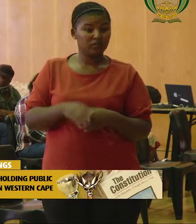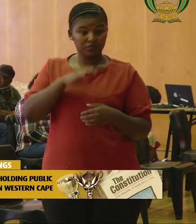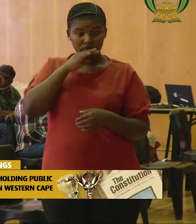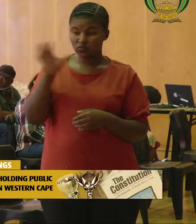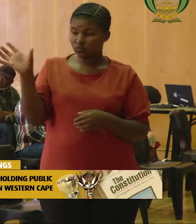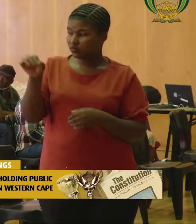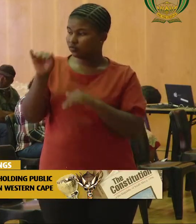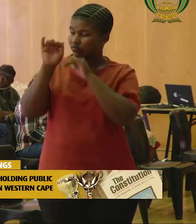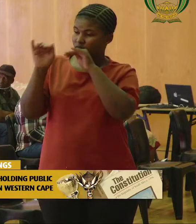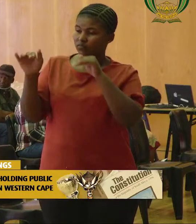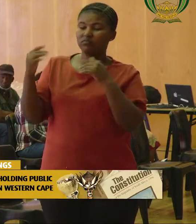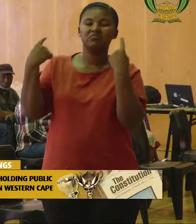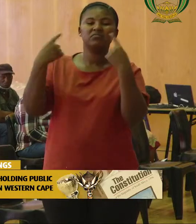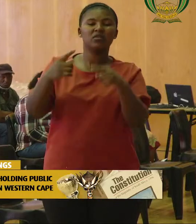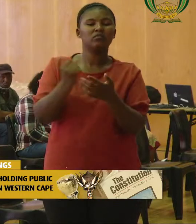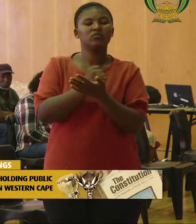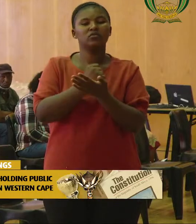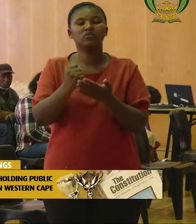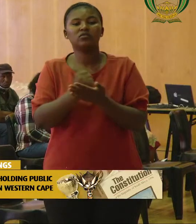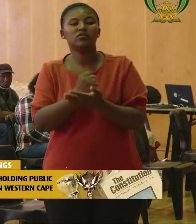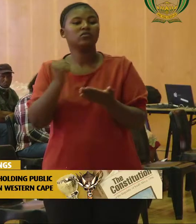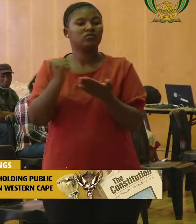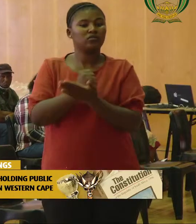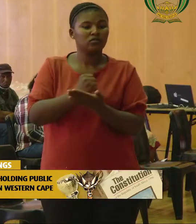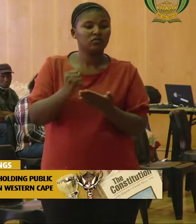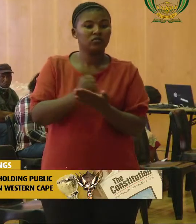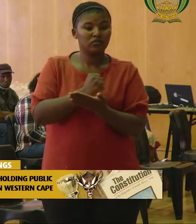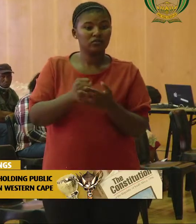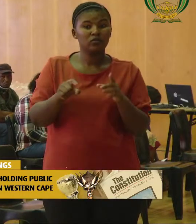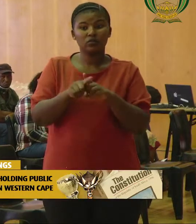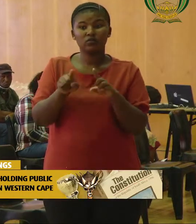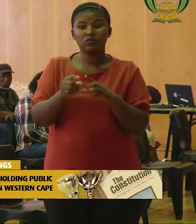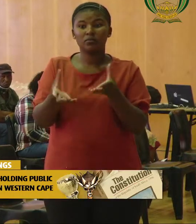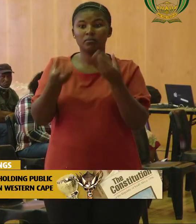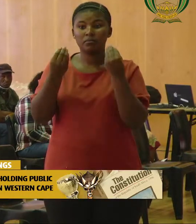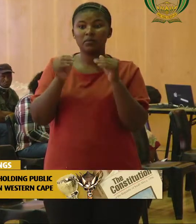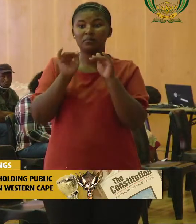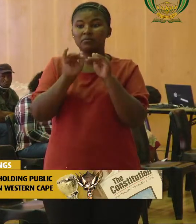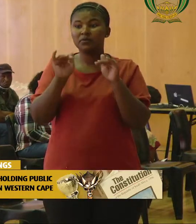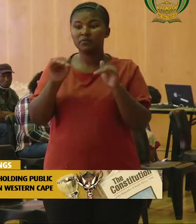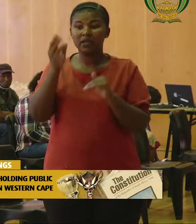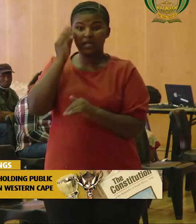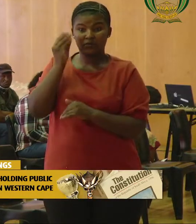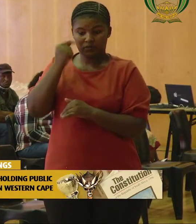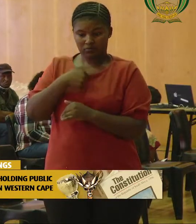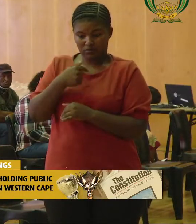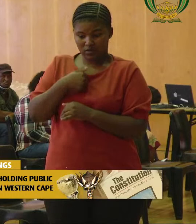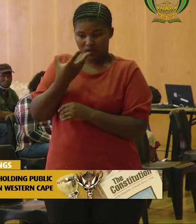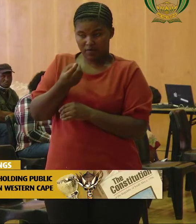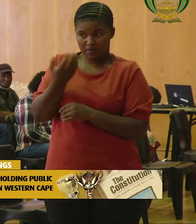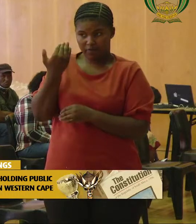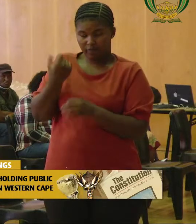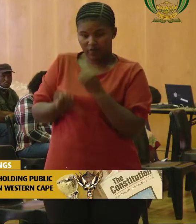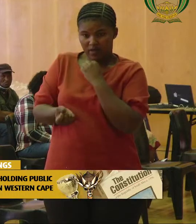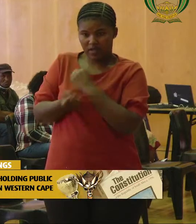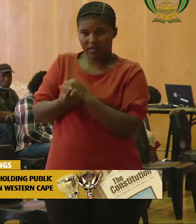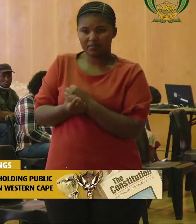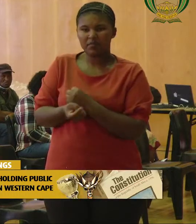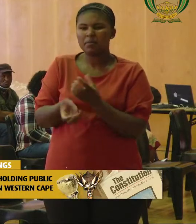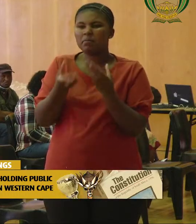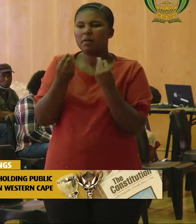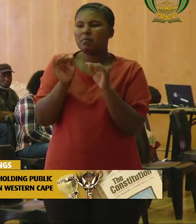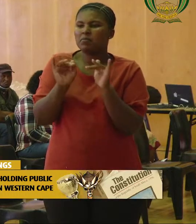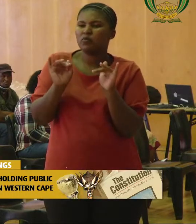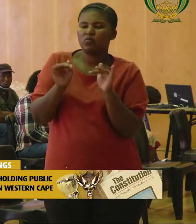yayorejistarisha, and nendlela abafumana ngayo abantu kwi-experience endinayo ubafumana nje for